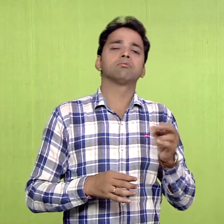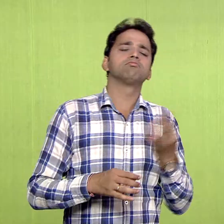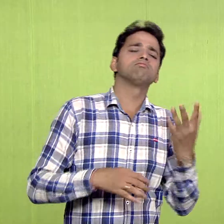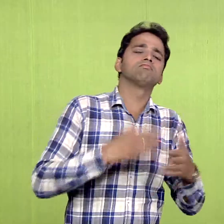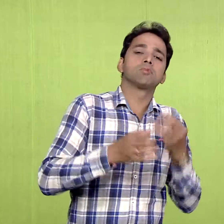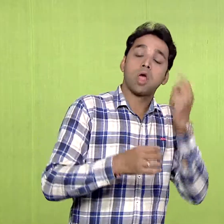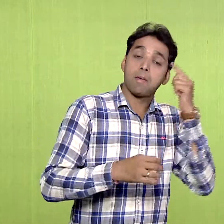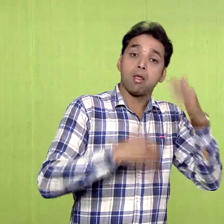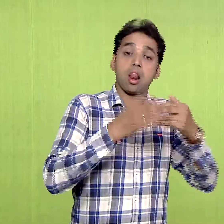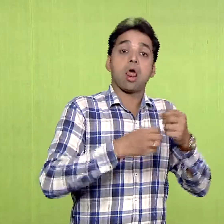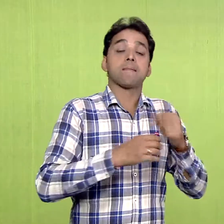of architecture.